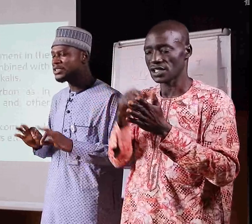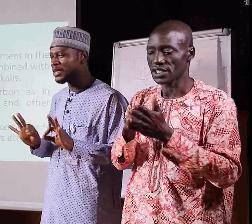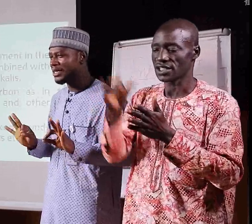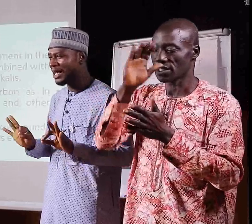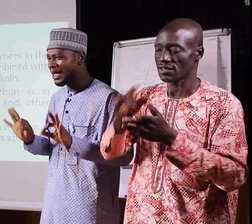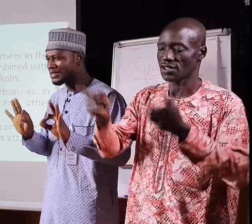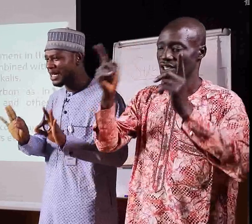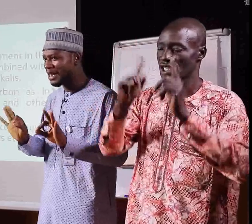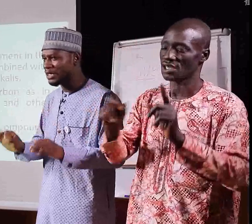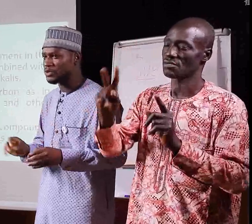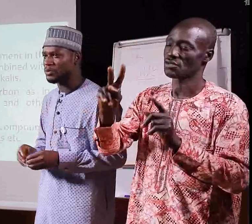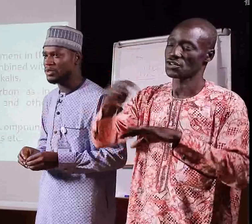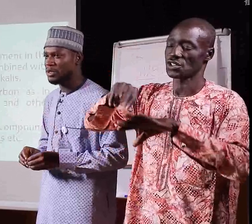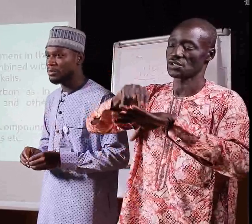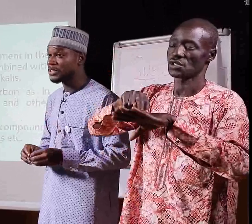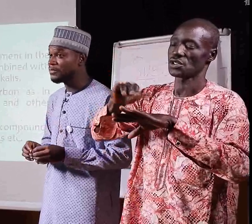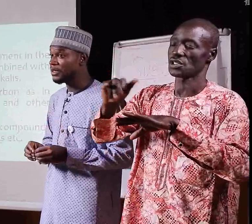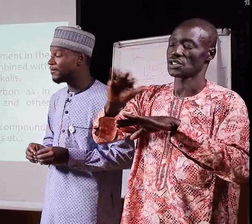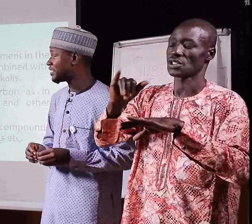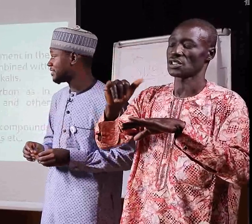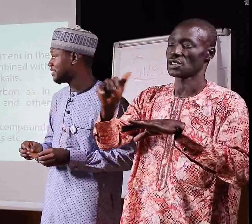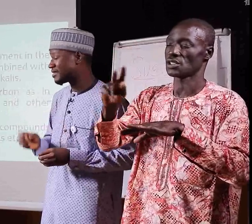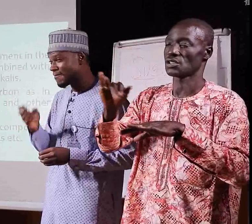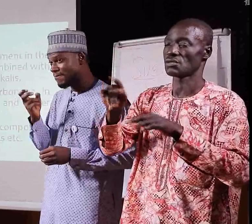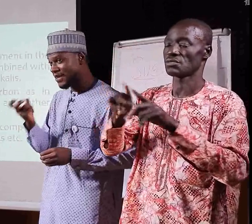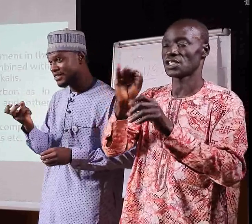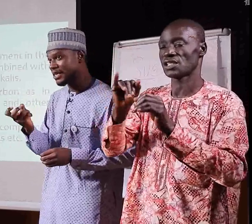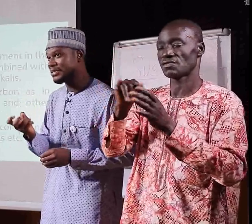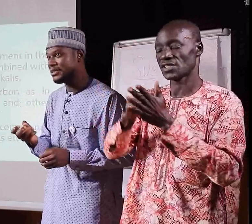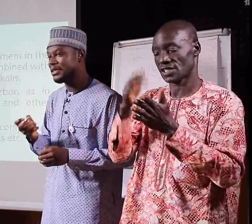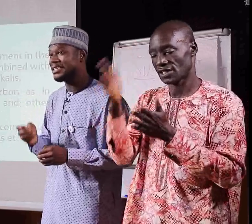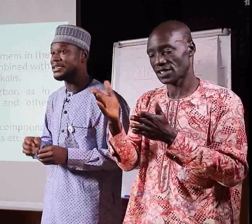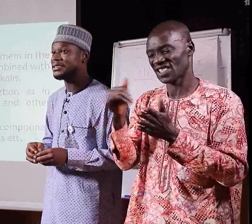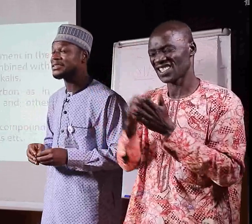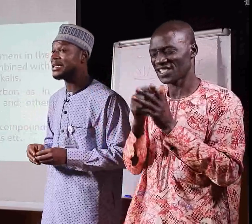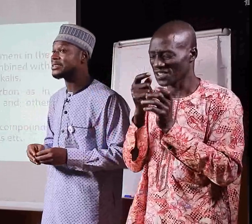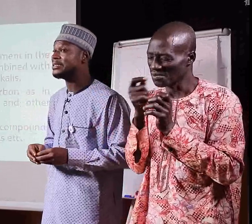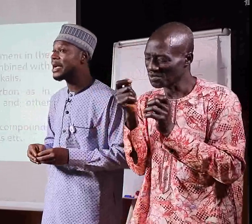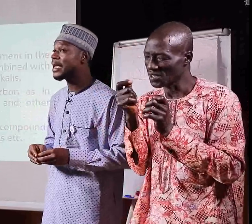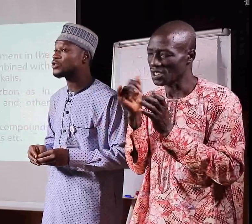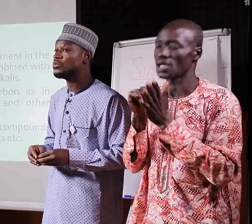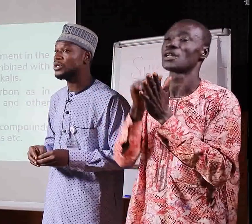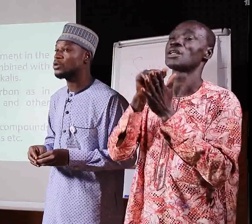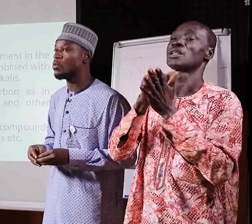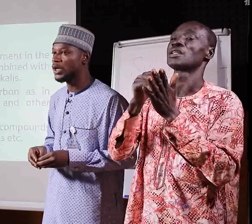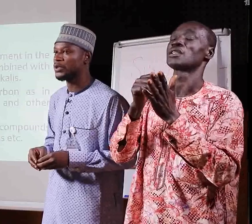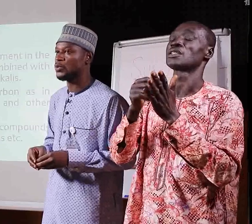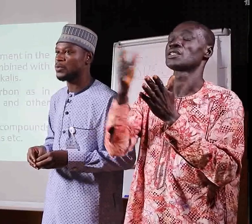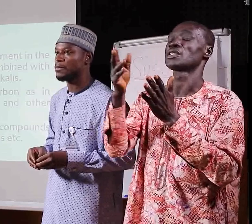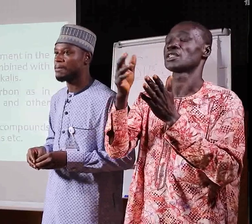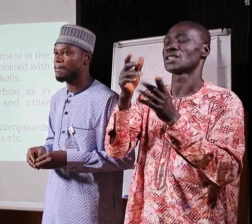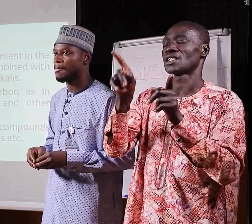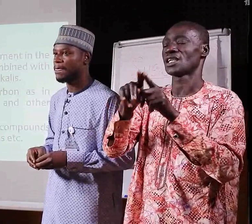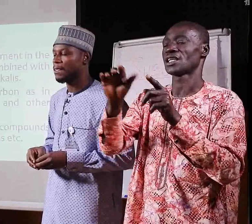occur naturally as an atom, but even if it exists very scanty, it exists as a diatomic